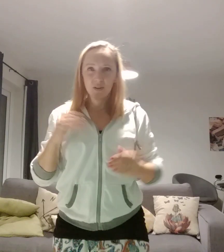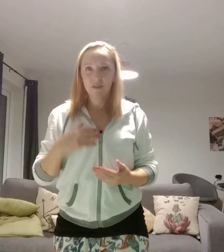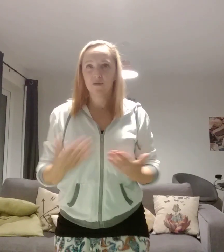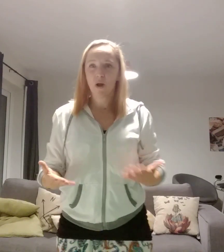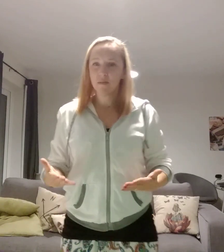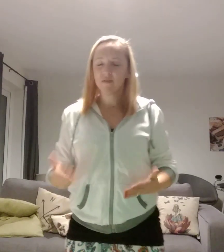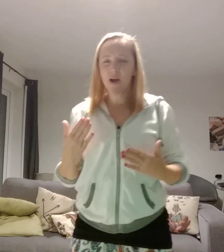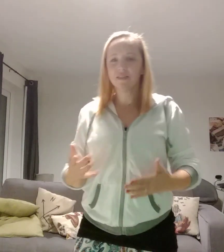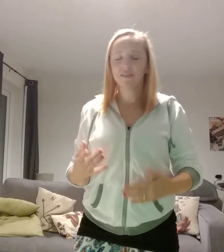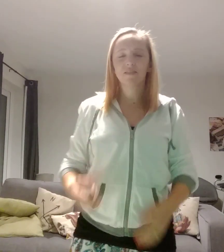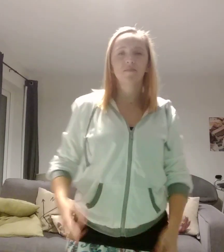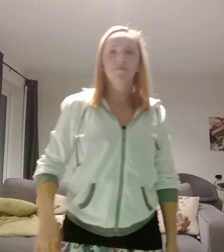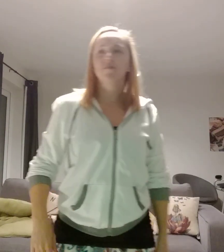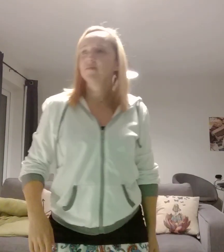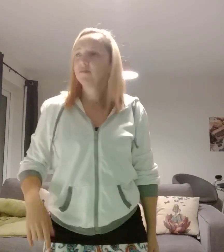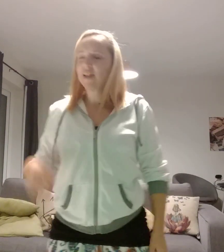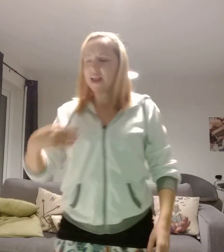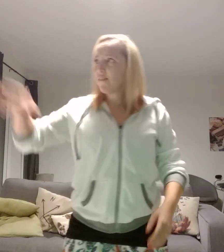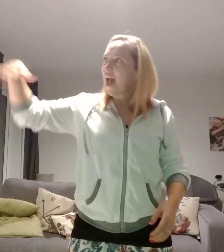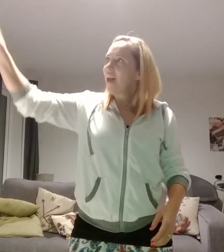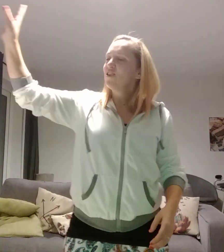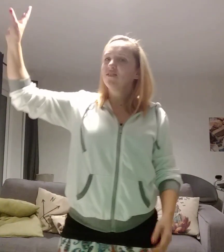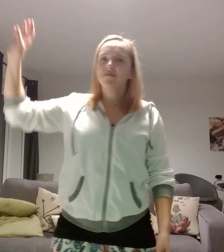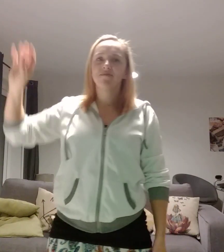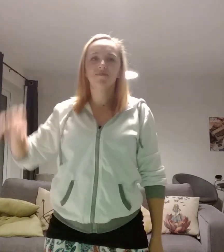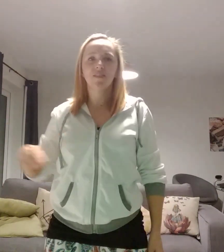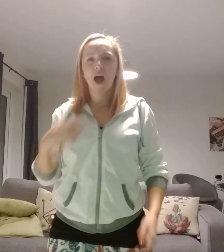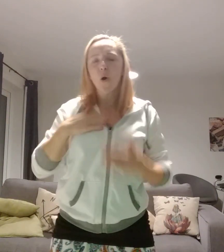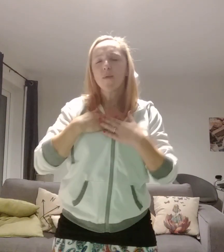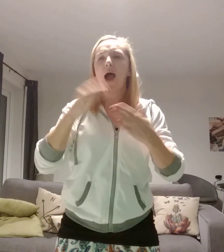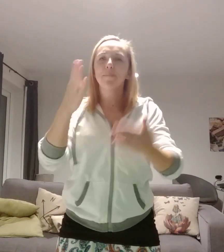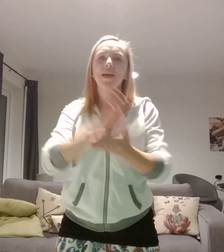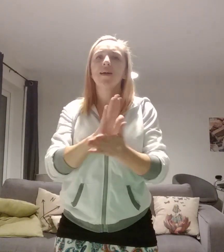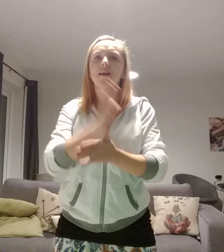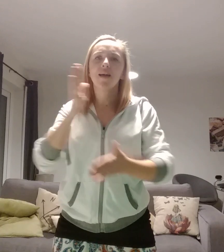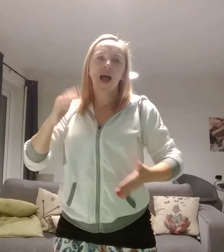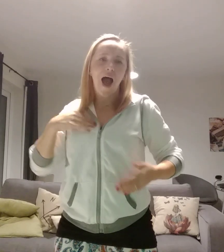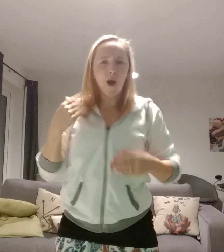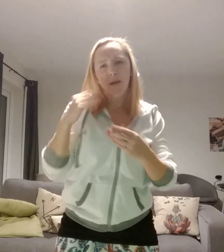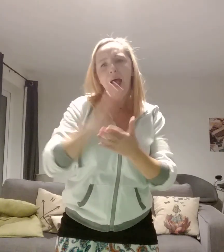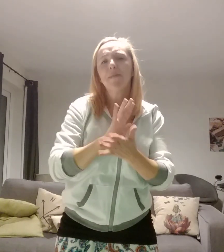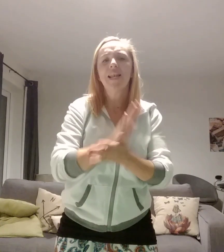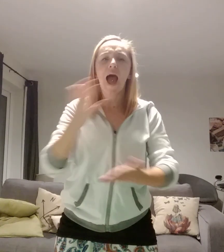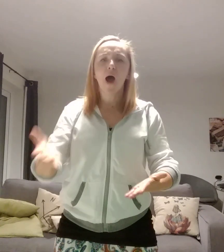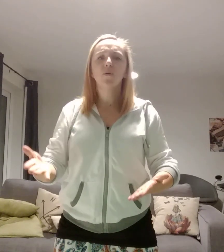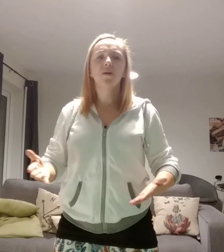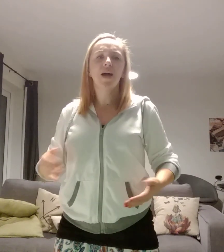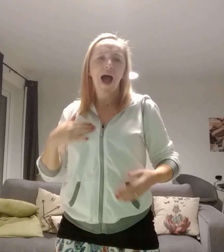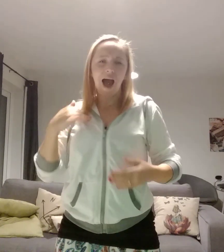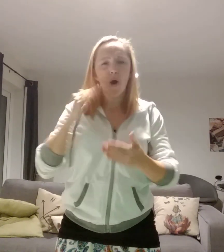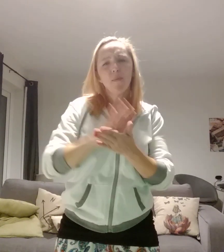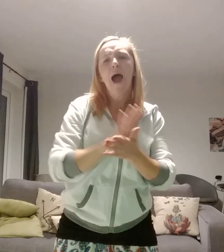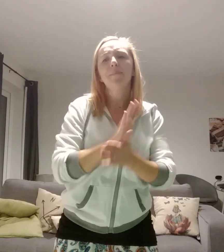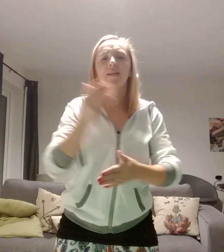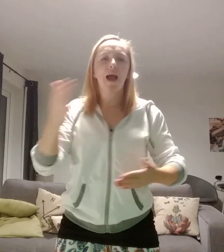stay calm for once, instead of flying off the handle. I hope you're happy. I hope you're happy now. I hope you're happy how you